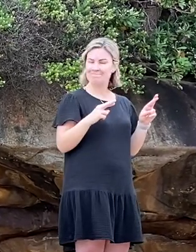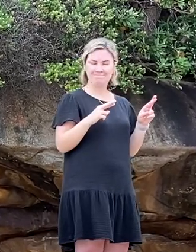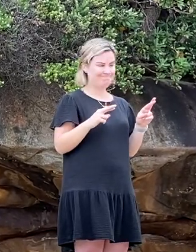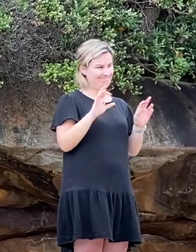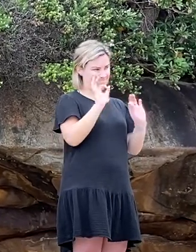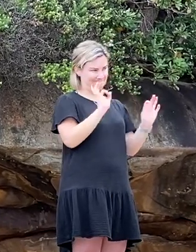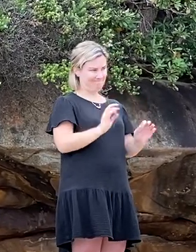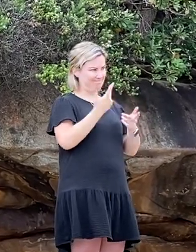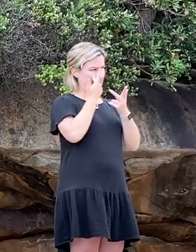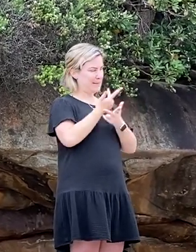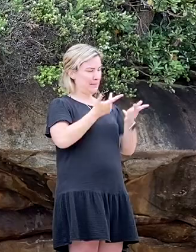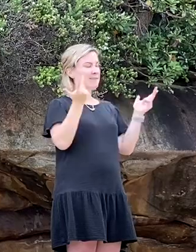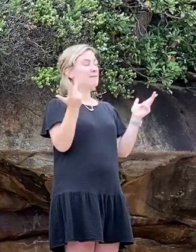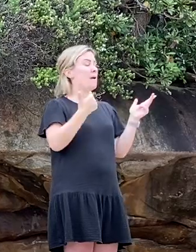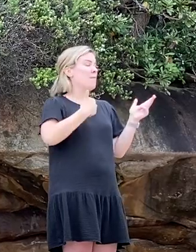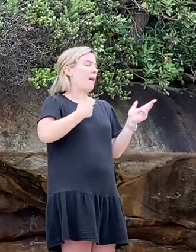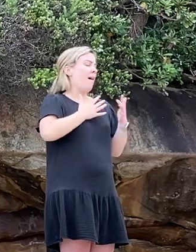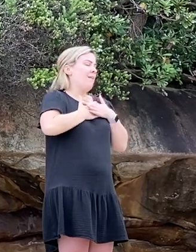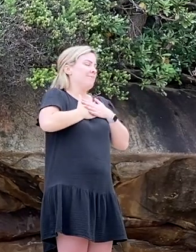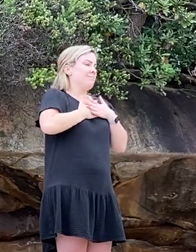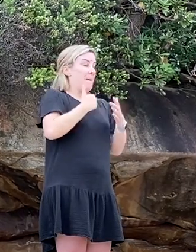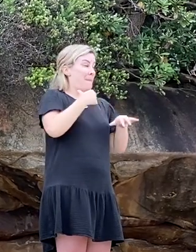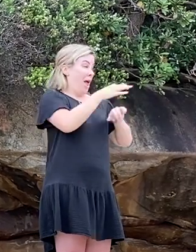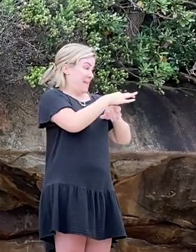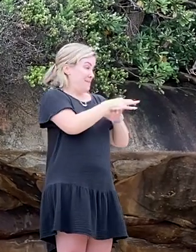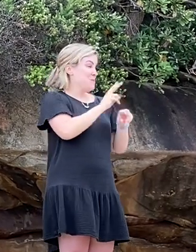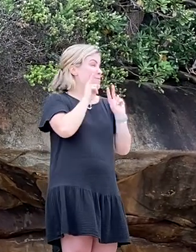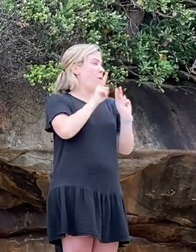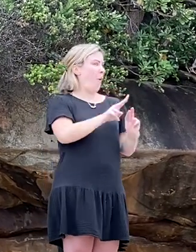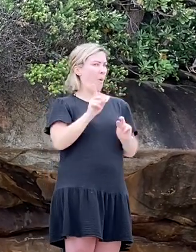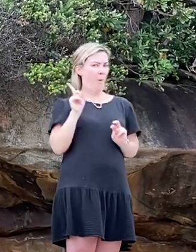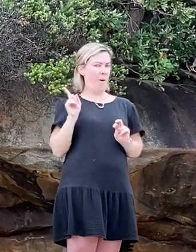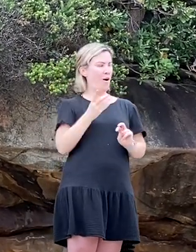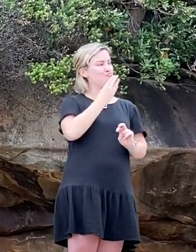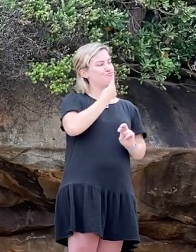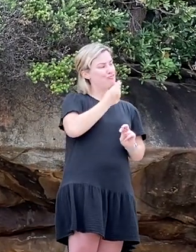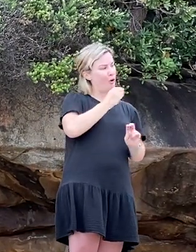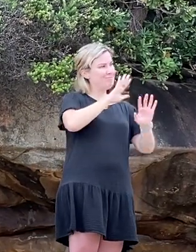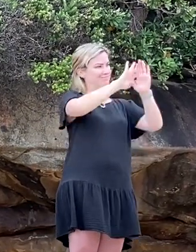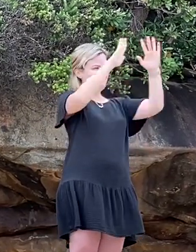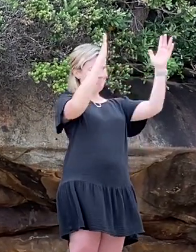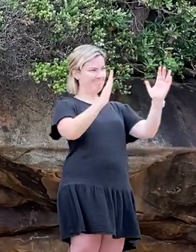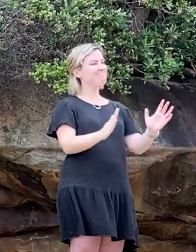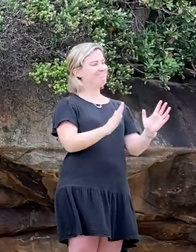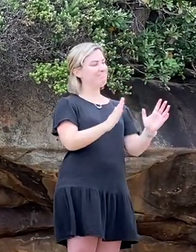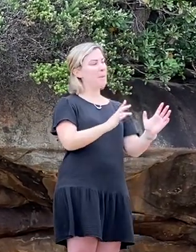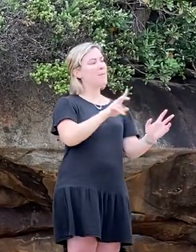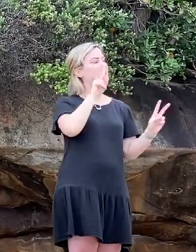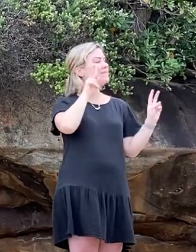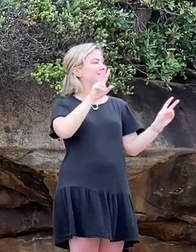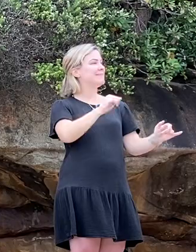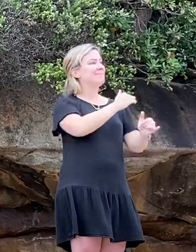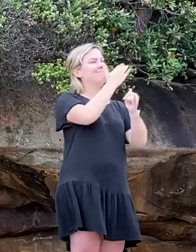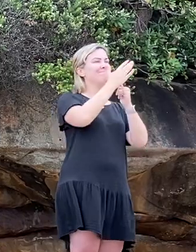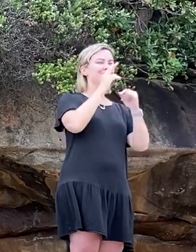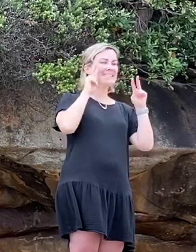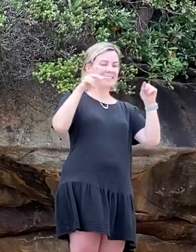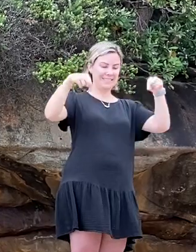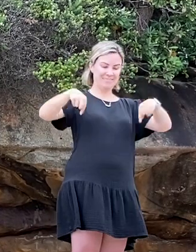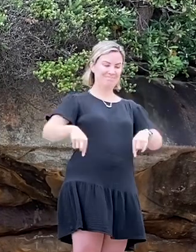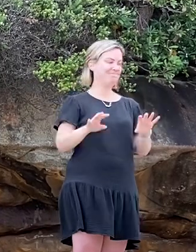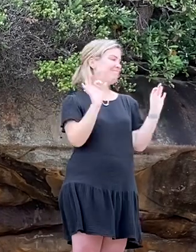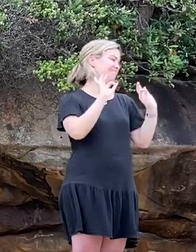get to see the bronze cast, so it was wonderful that he got to see that, but he didn't get to come here to the